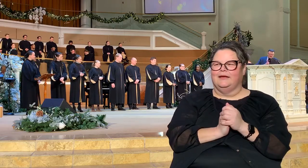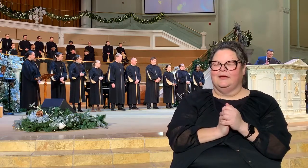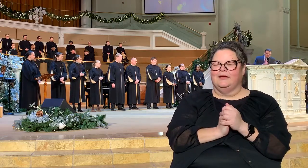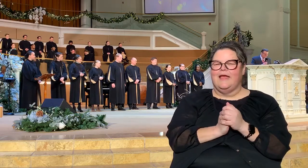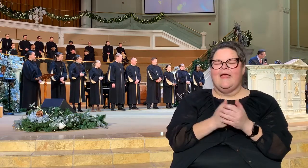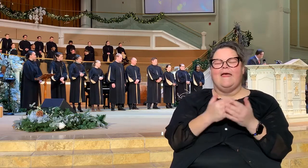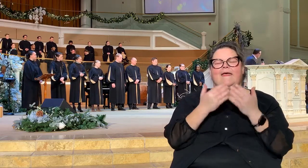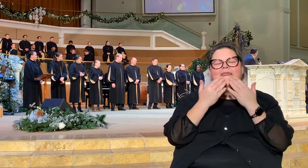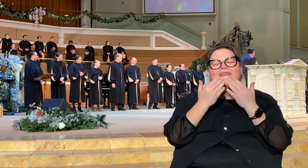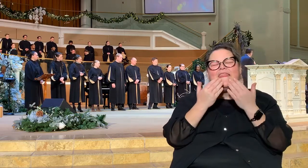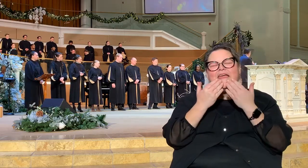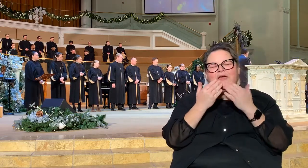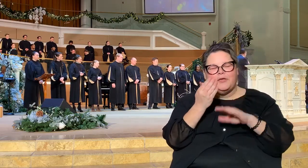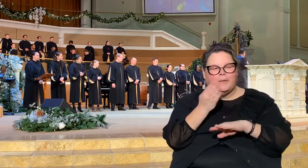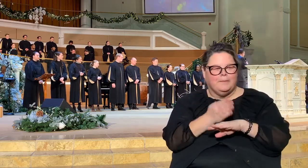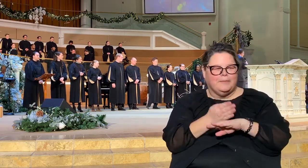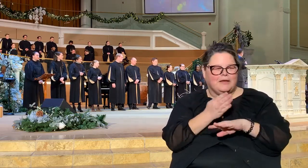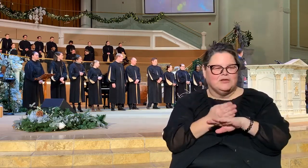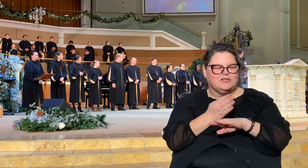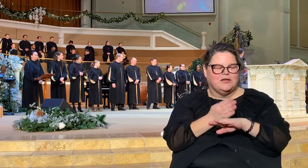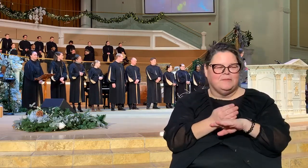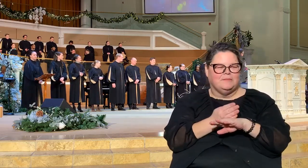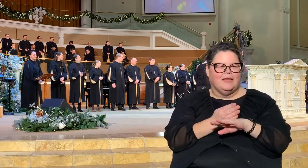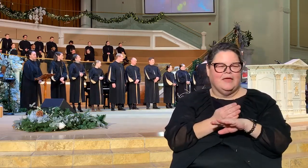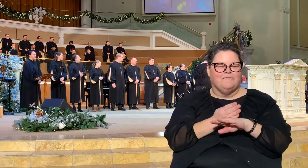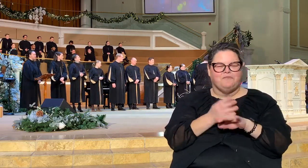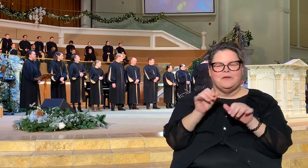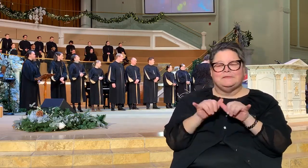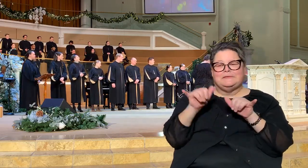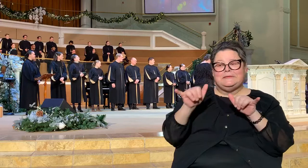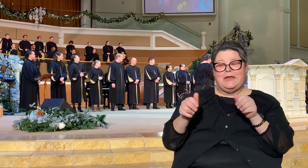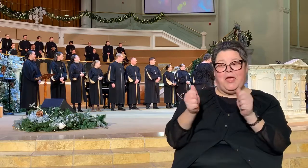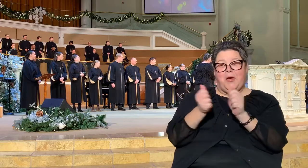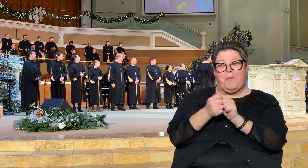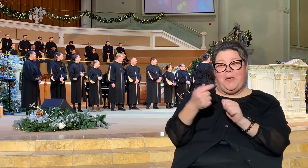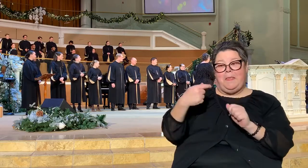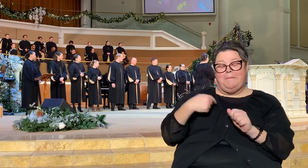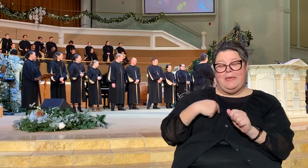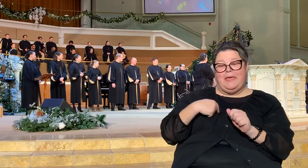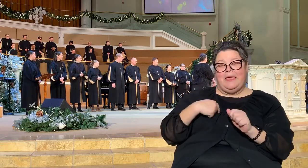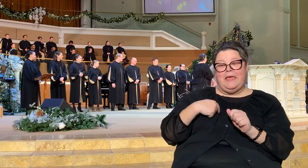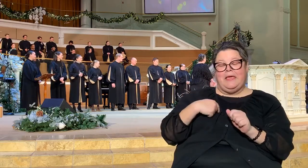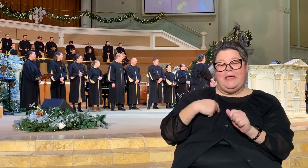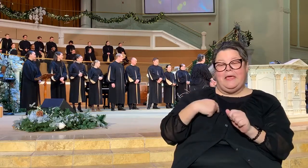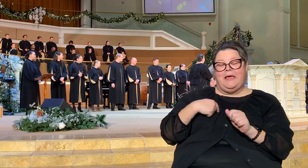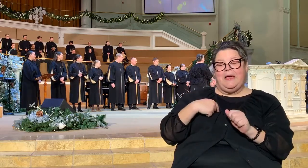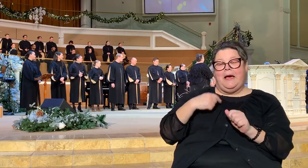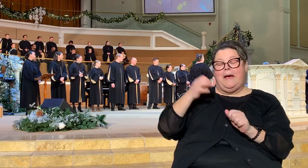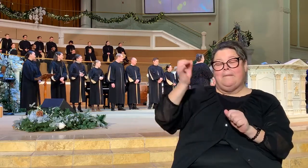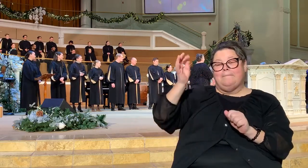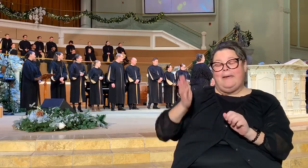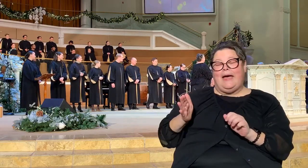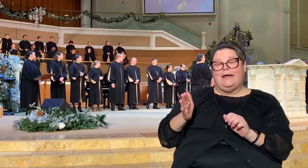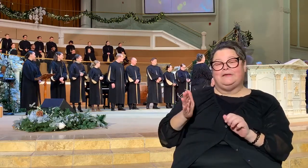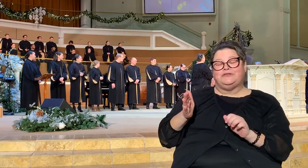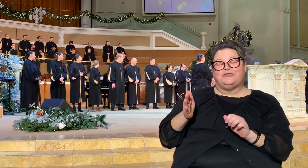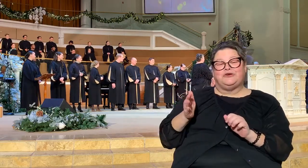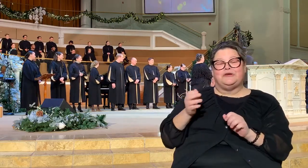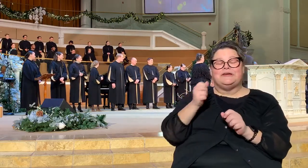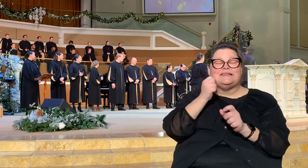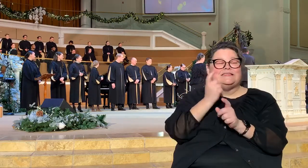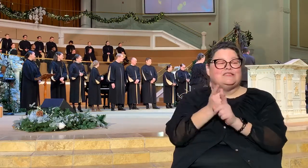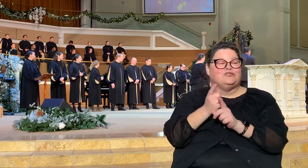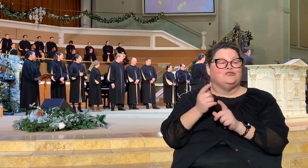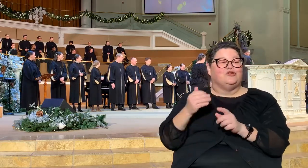Thank you, Bishop. If you would stay here with me, Pastor and Sister Young, if you would join me, as well as